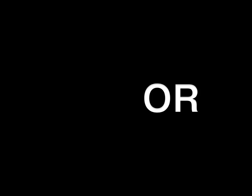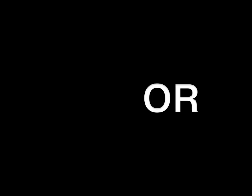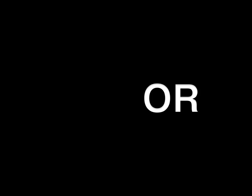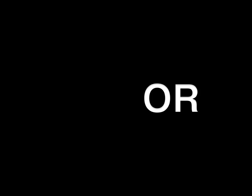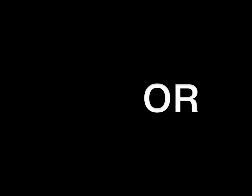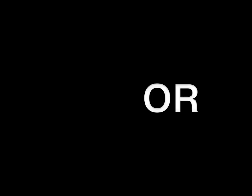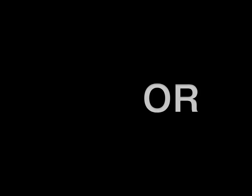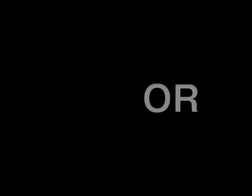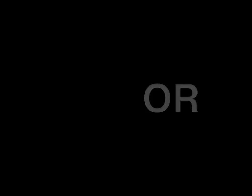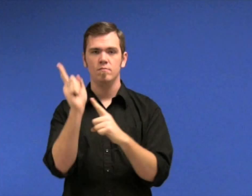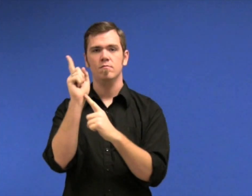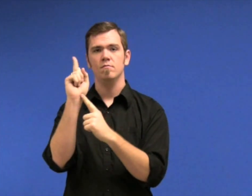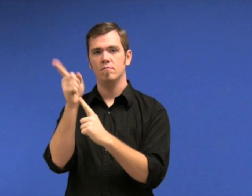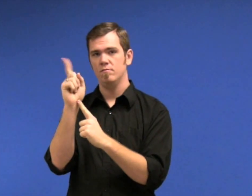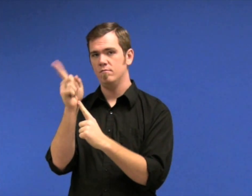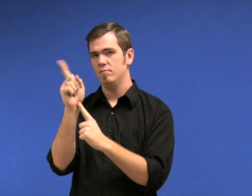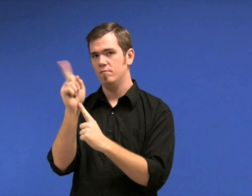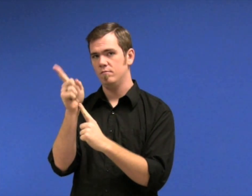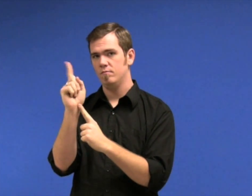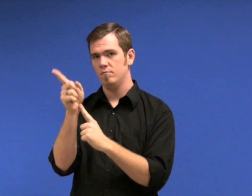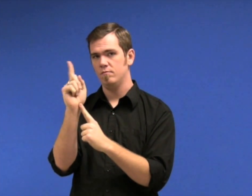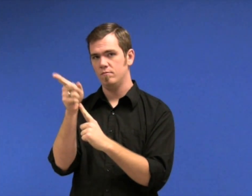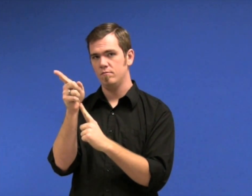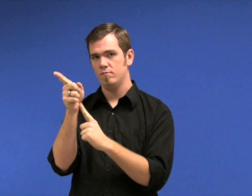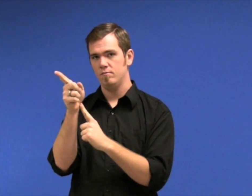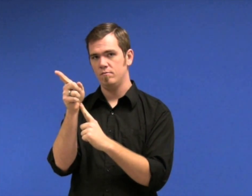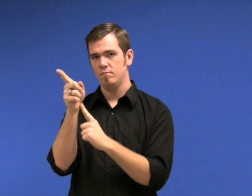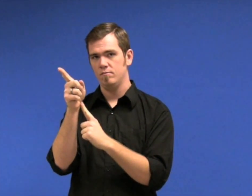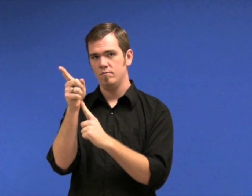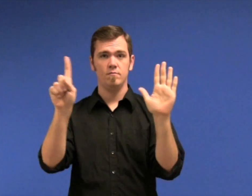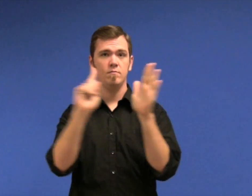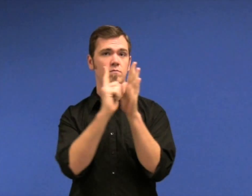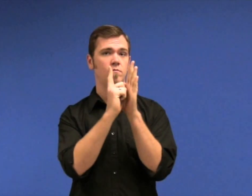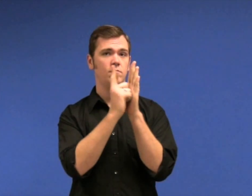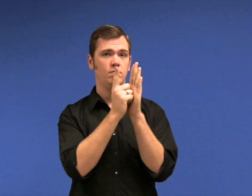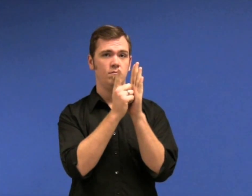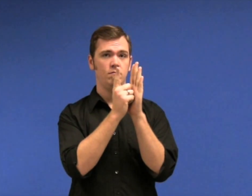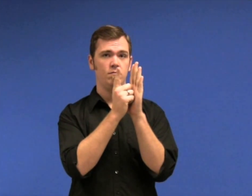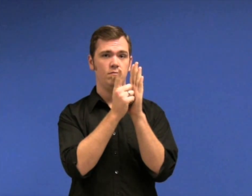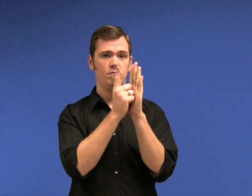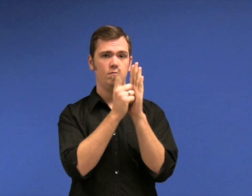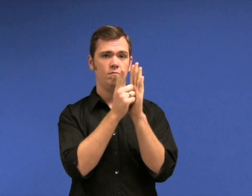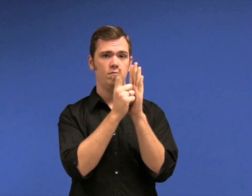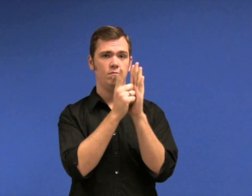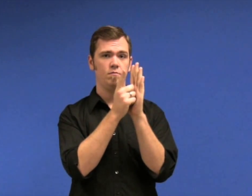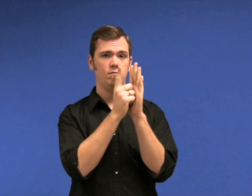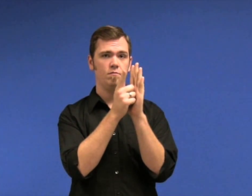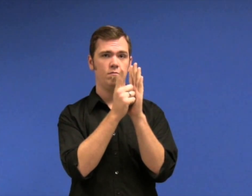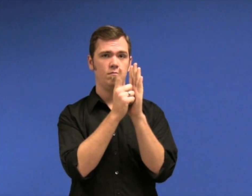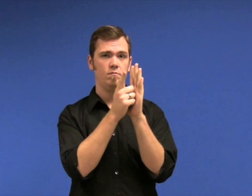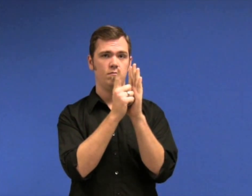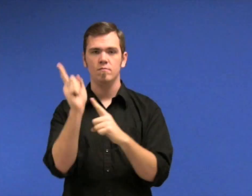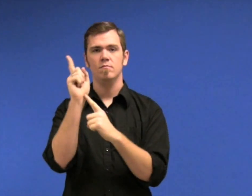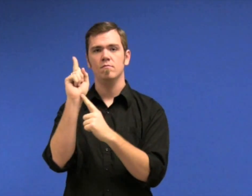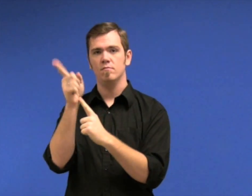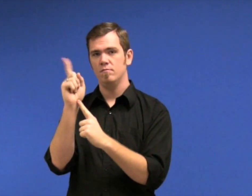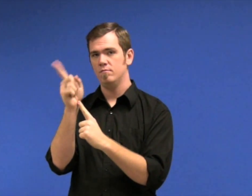or we have the sign for minute. So go ahead and sign those with me now. Minute or minute.